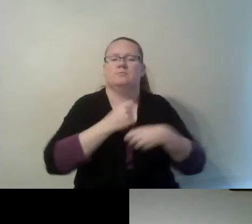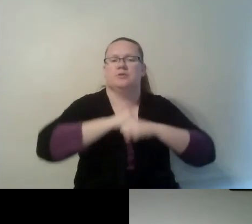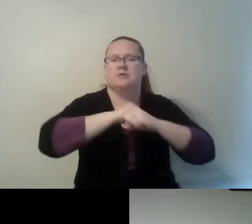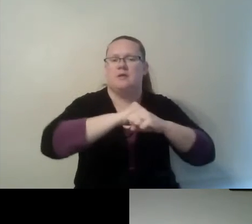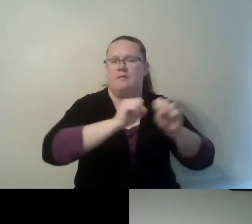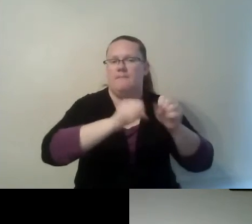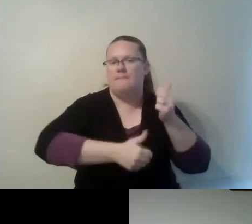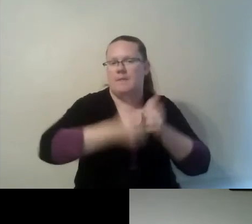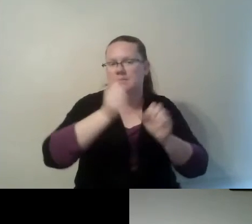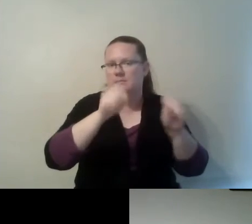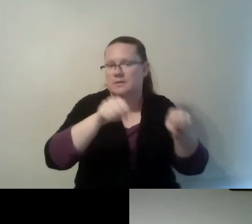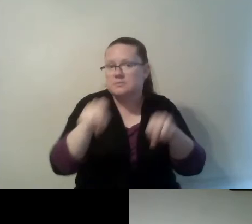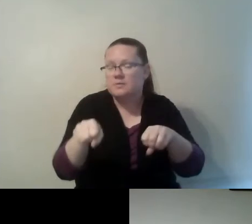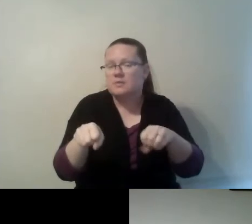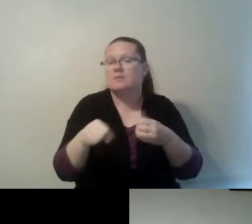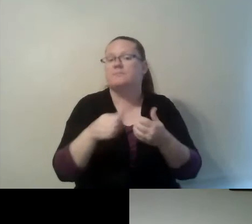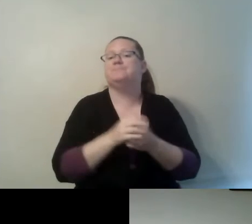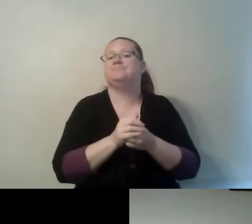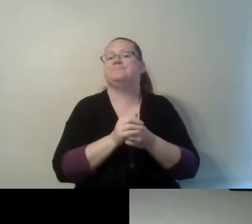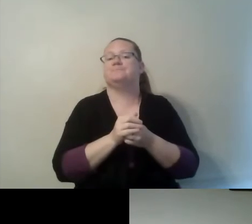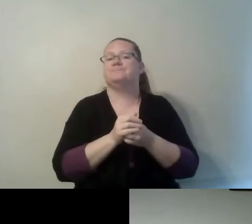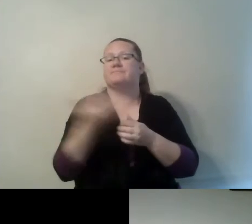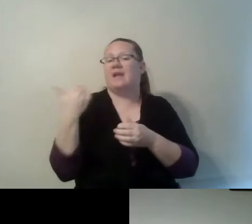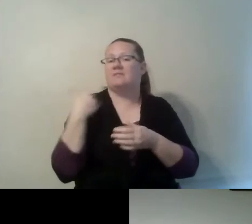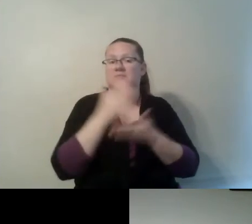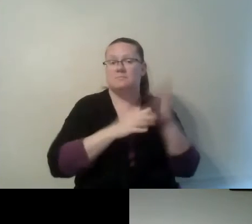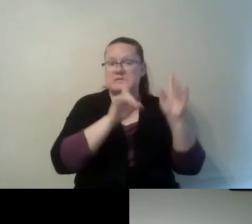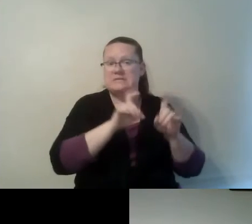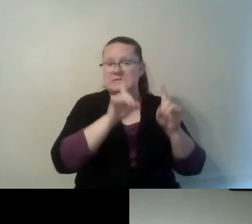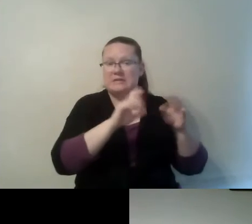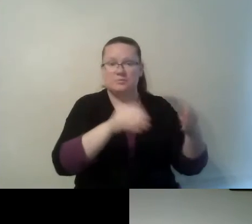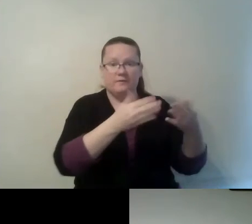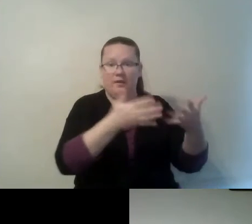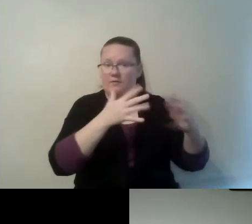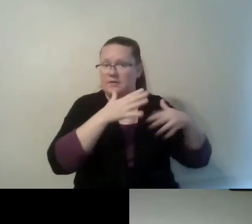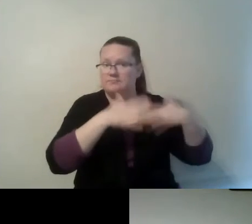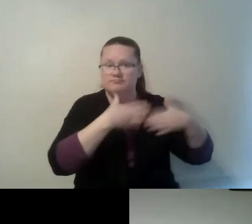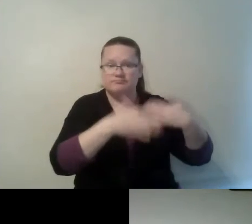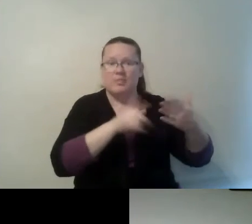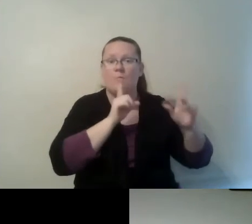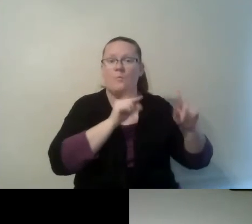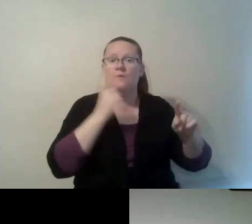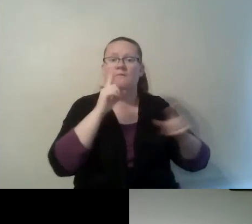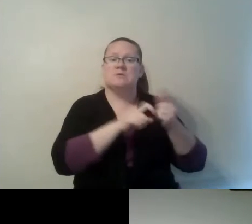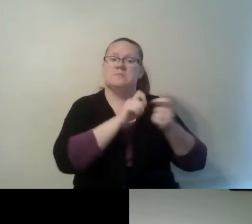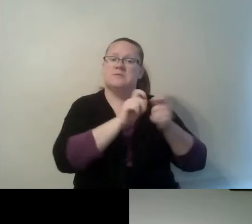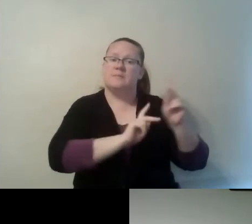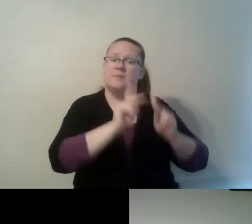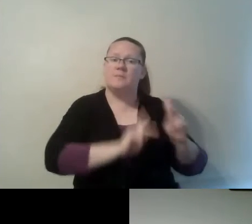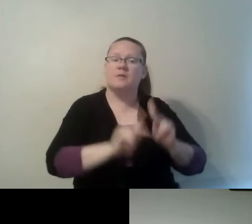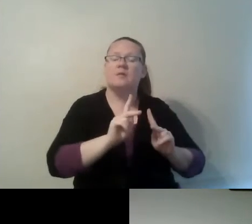that we're living in right now. There are tests that are being done. They're actually ordered for individuals. There